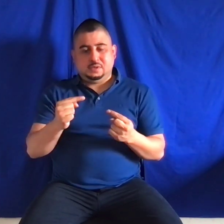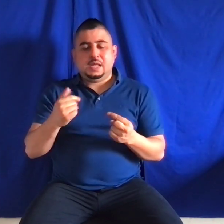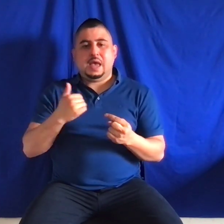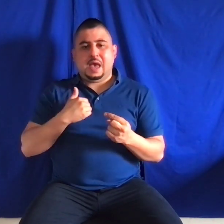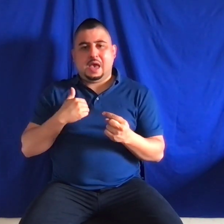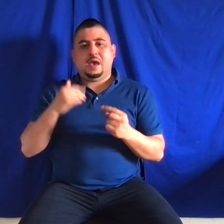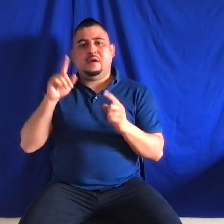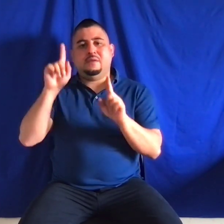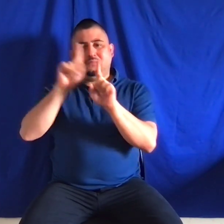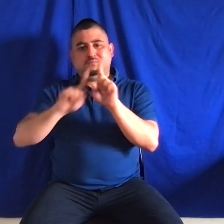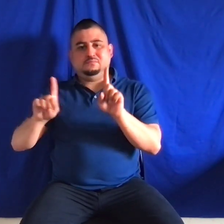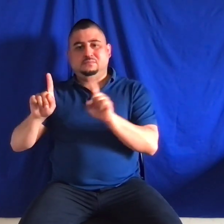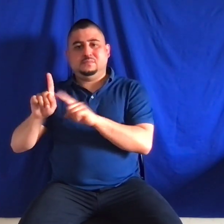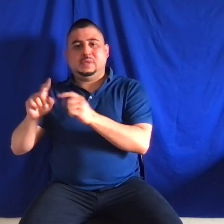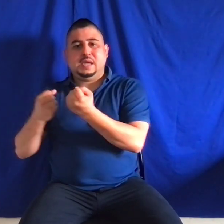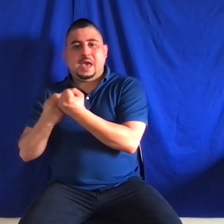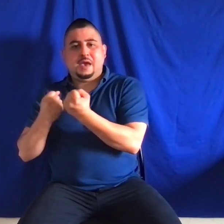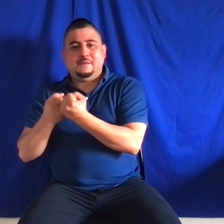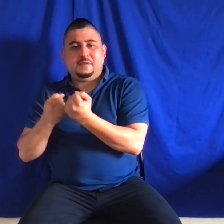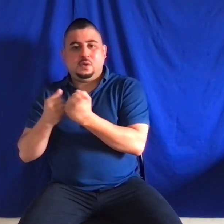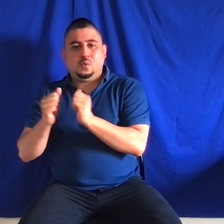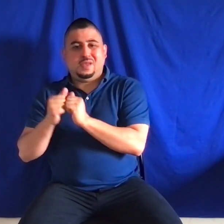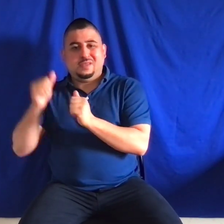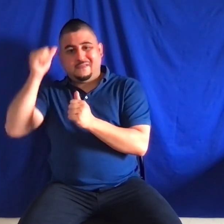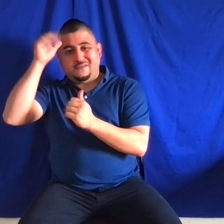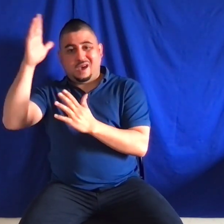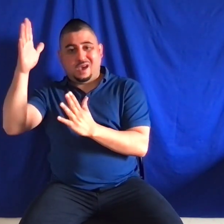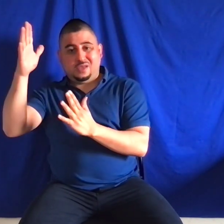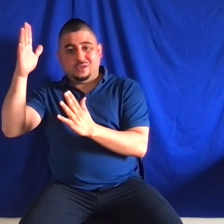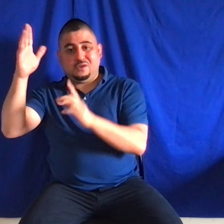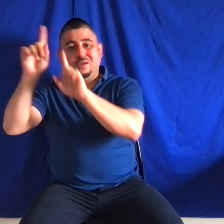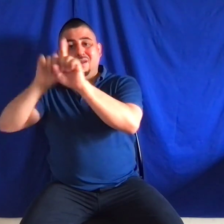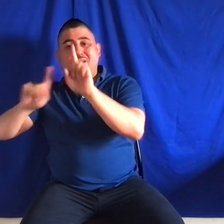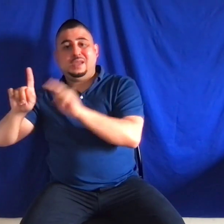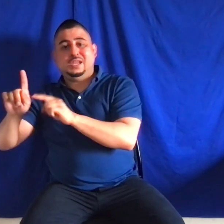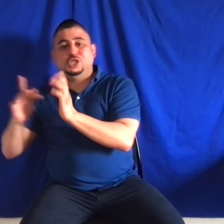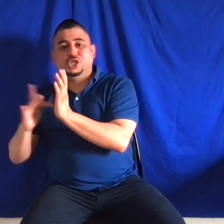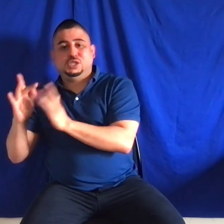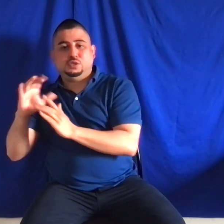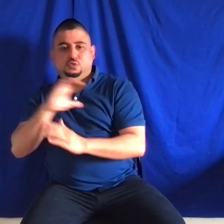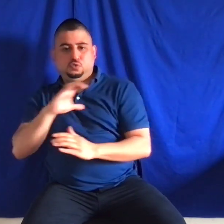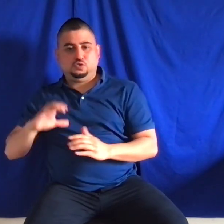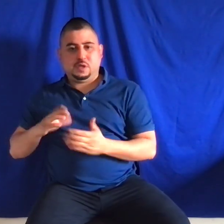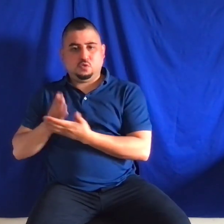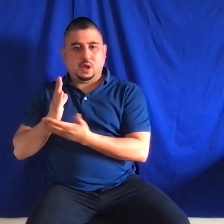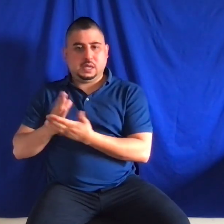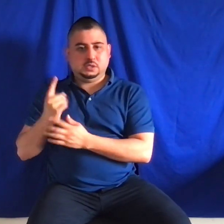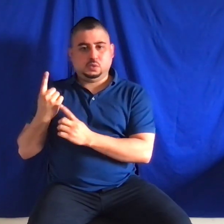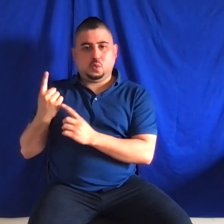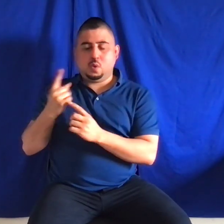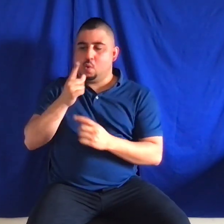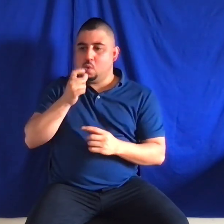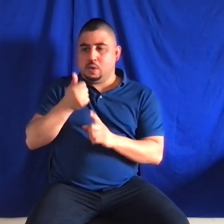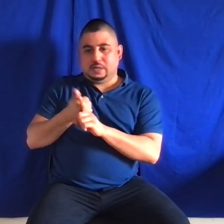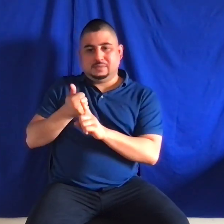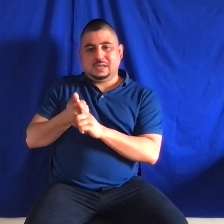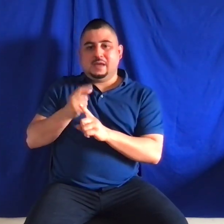Father, Jesus Christ, the righteous one. He is expiation for our